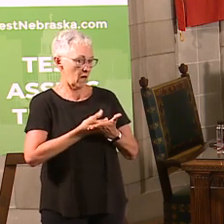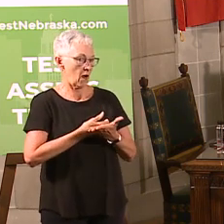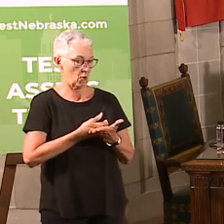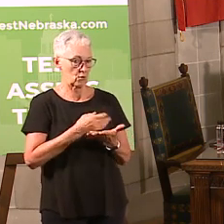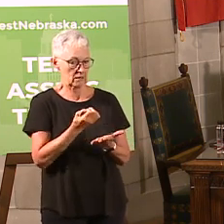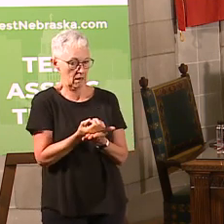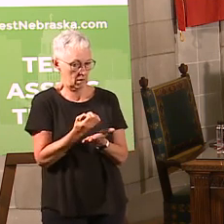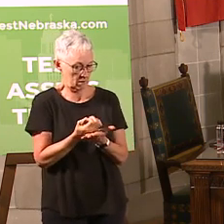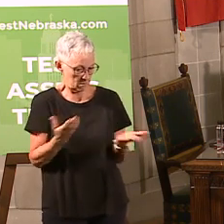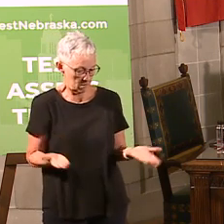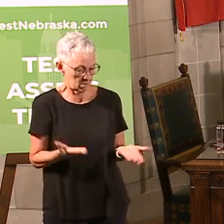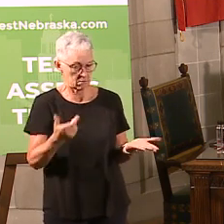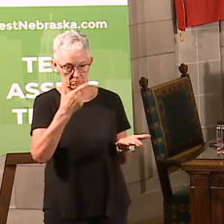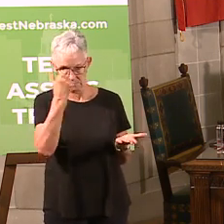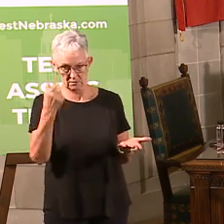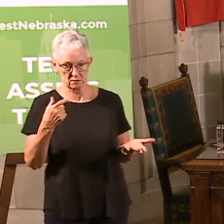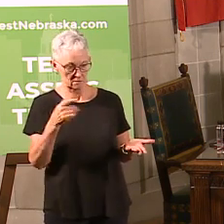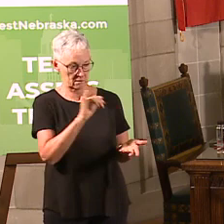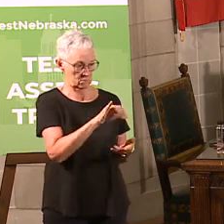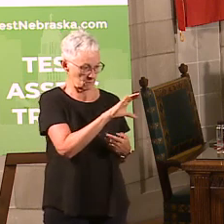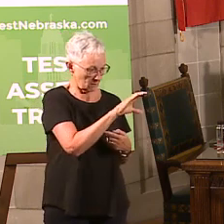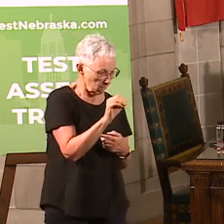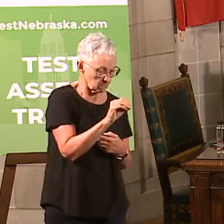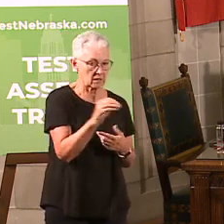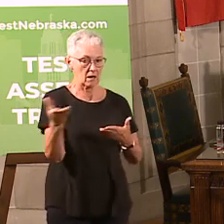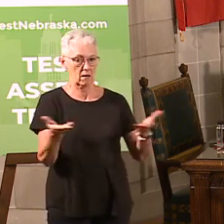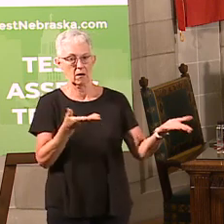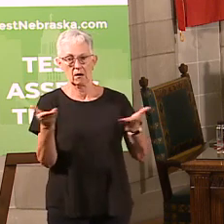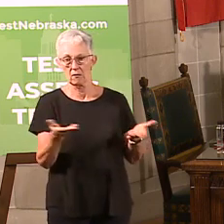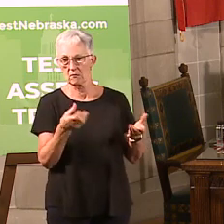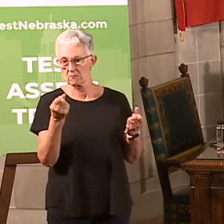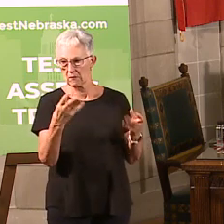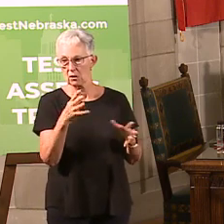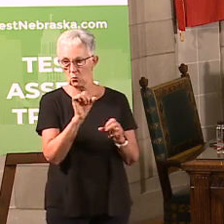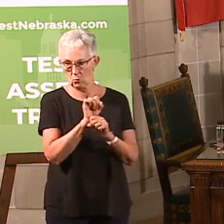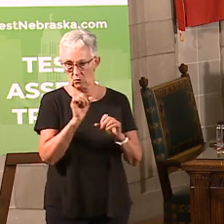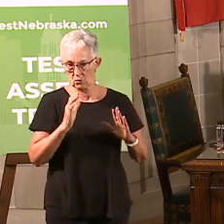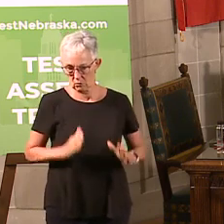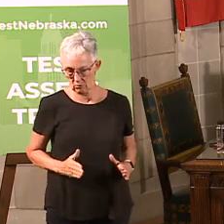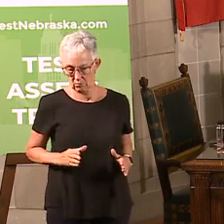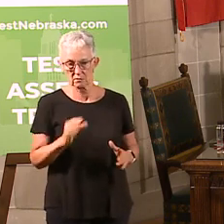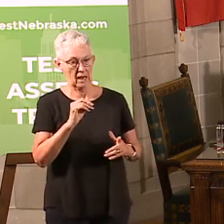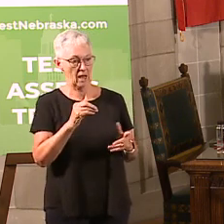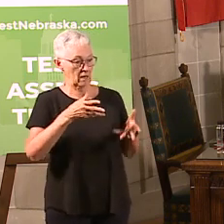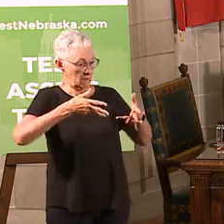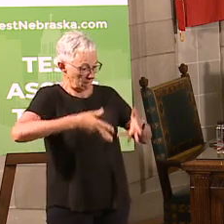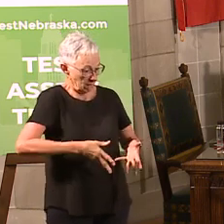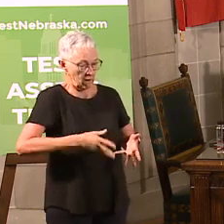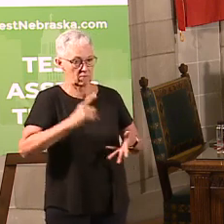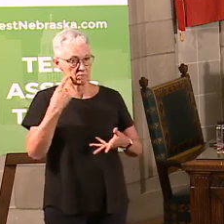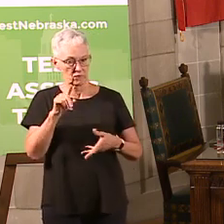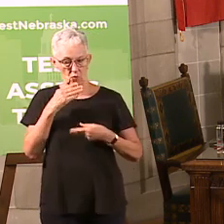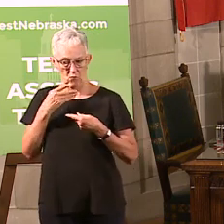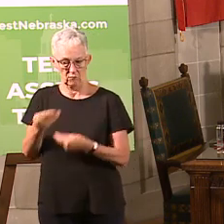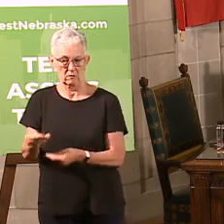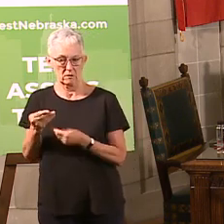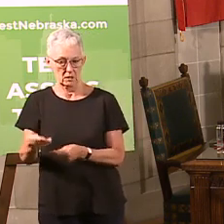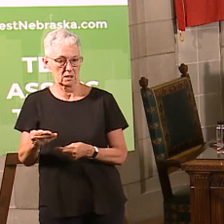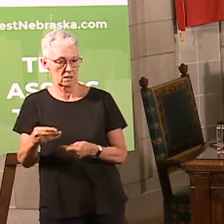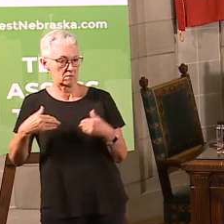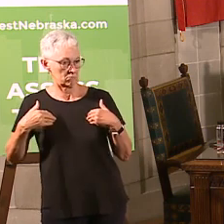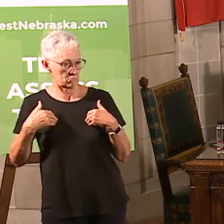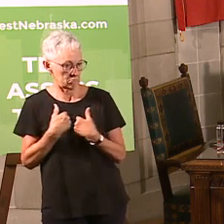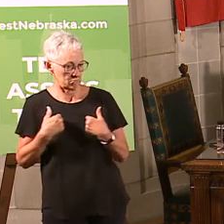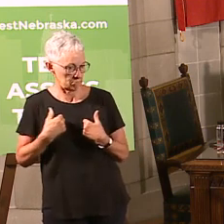producers who feed distiller grains to their livestock. By producing nearly 2.1 billion gallons of ethanol